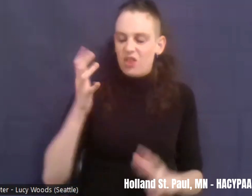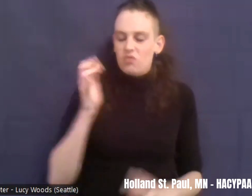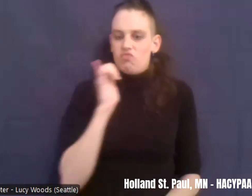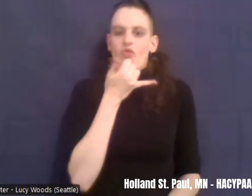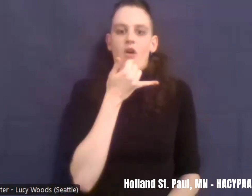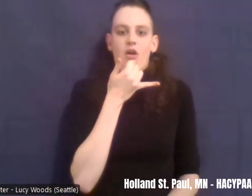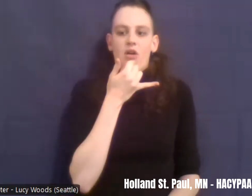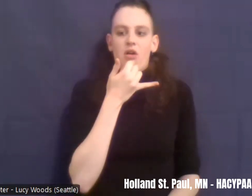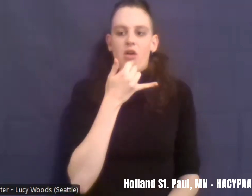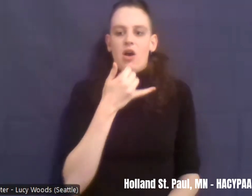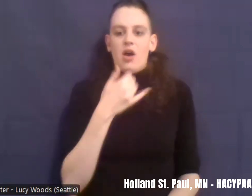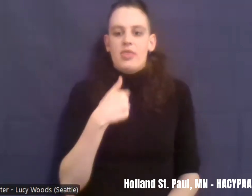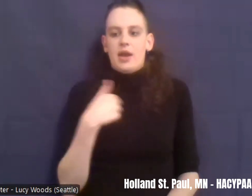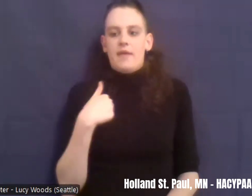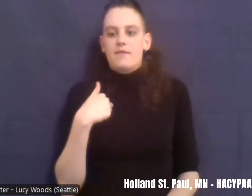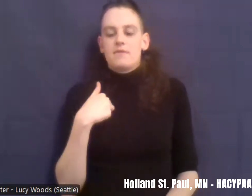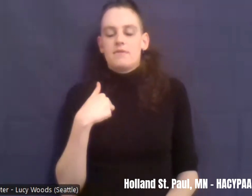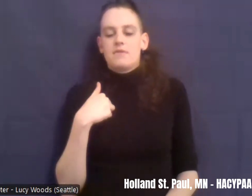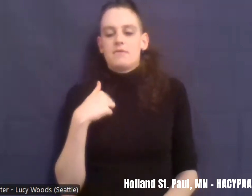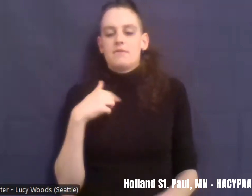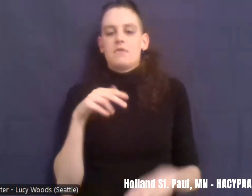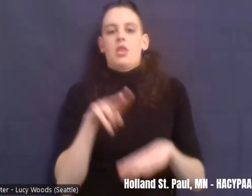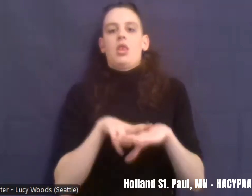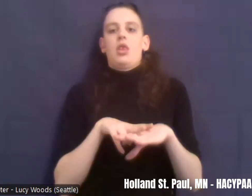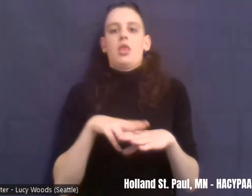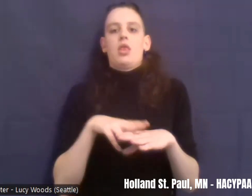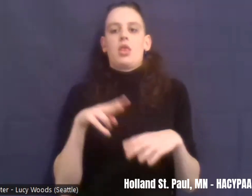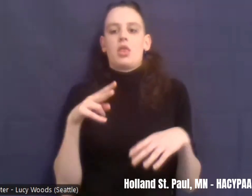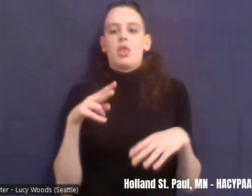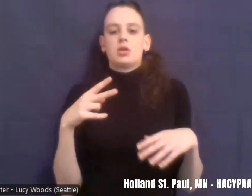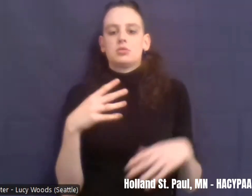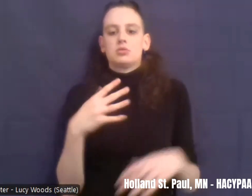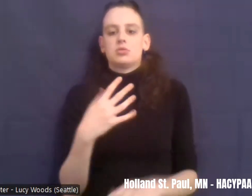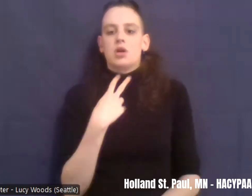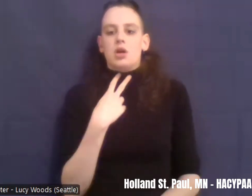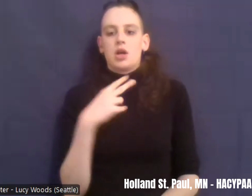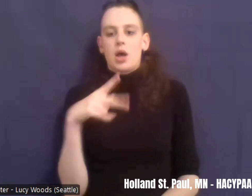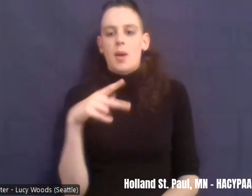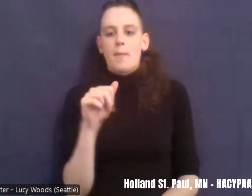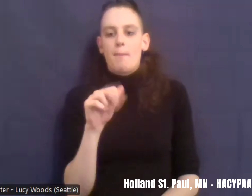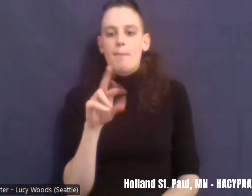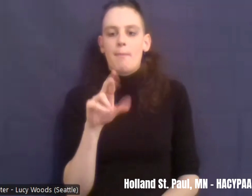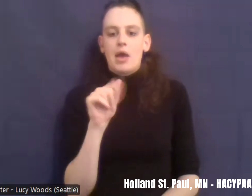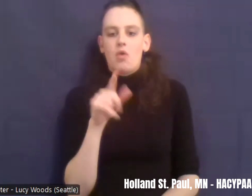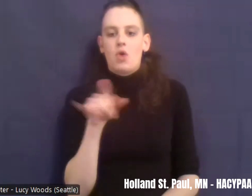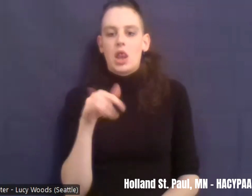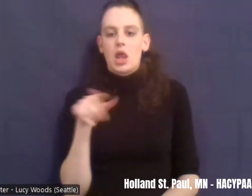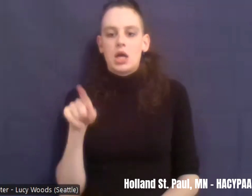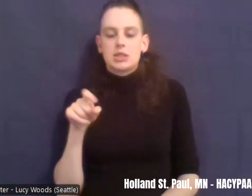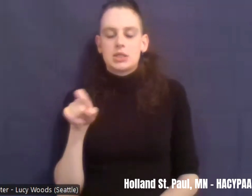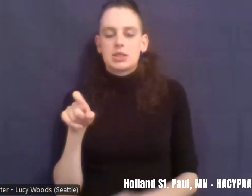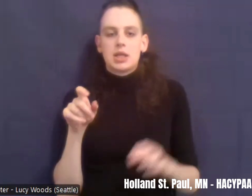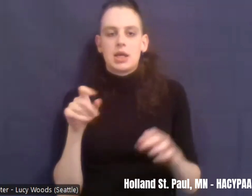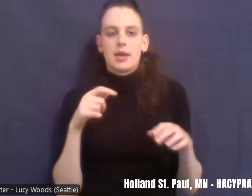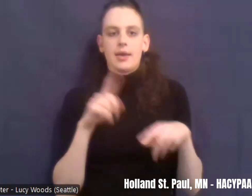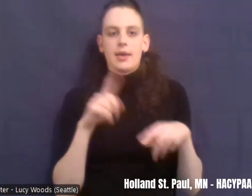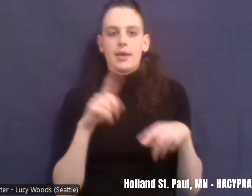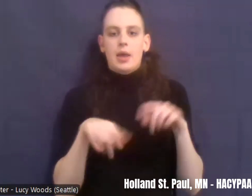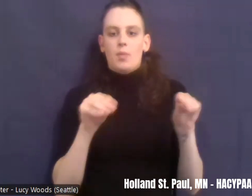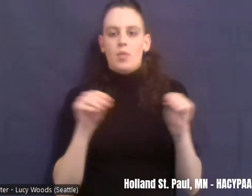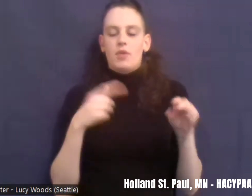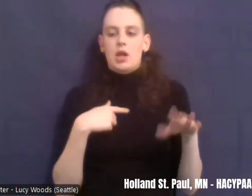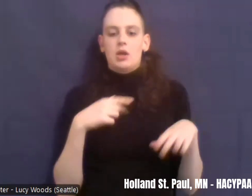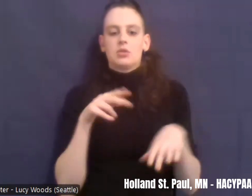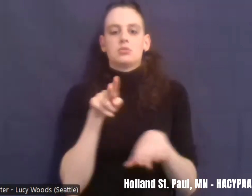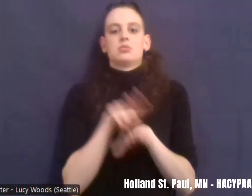would still be like conscious and I could hear, and people I hated would bring me meetings all the time. And I would like be stuck in a hospital